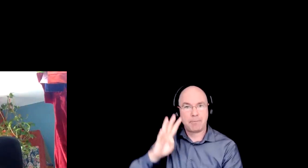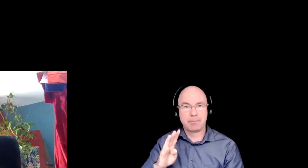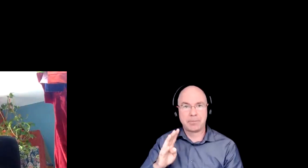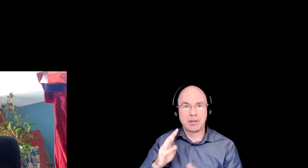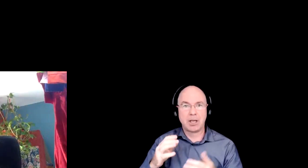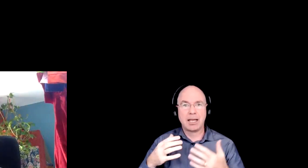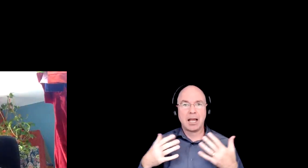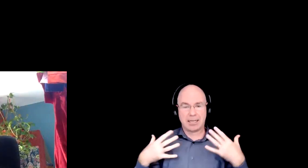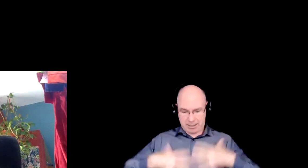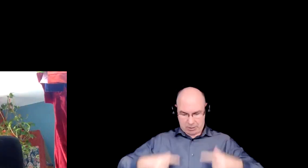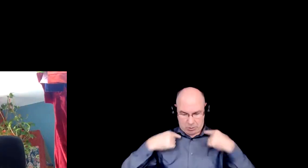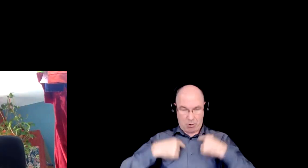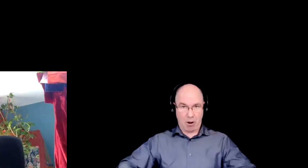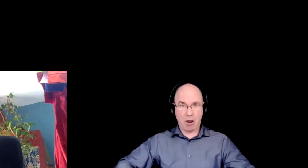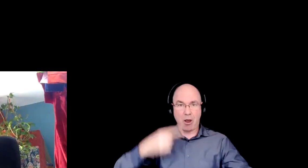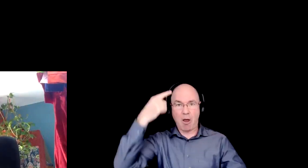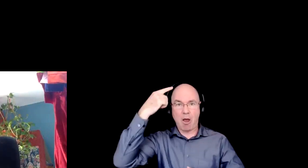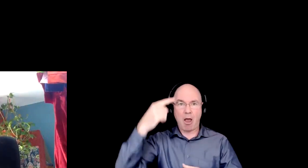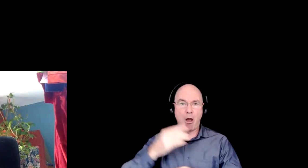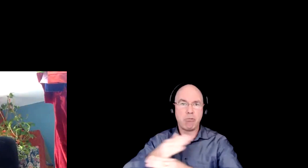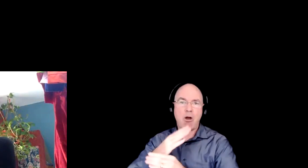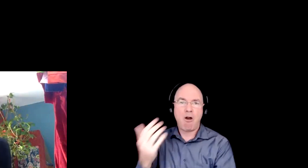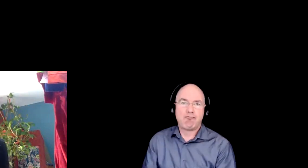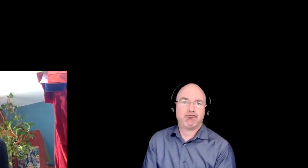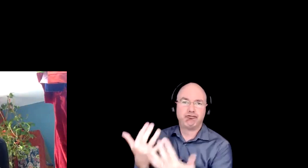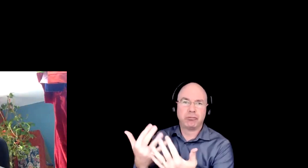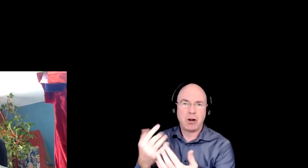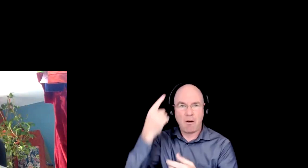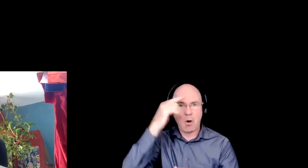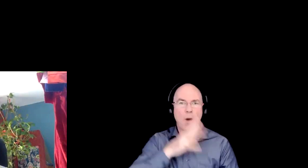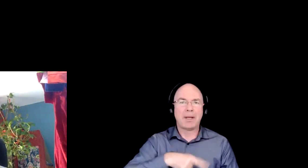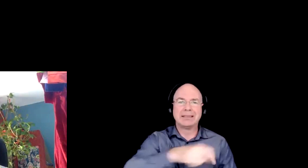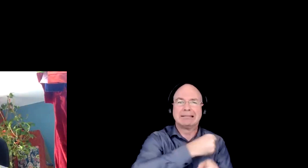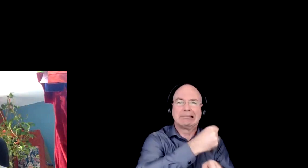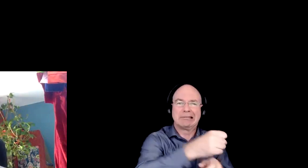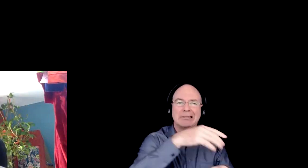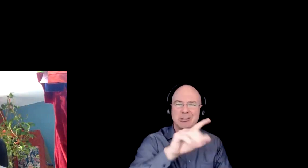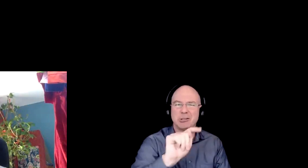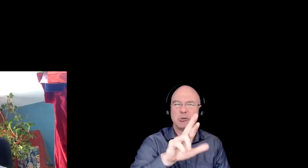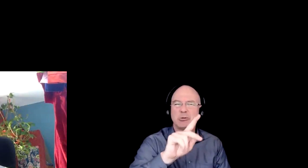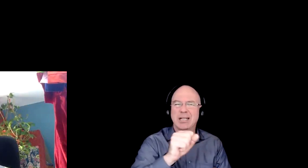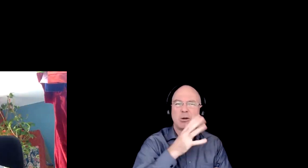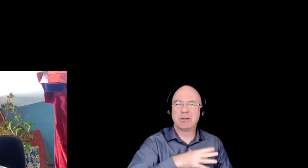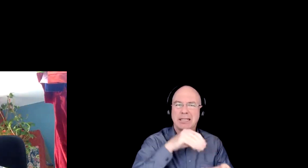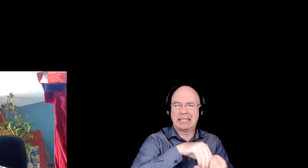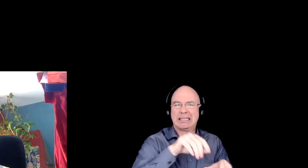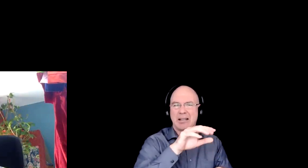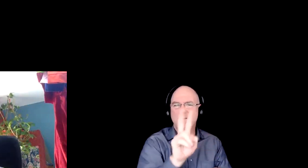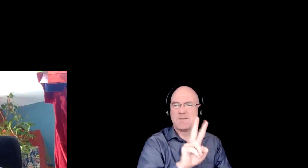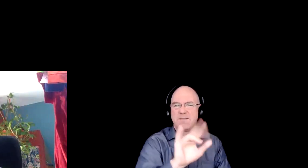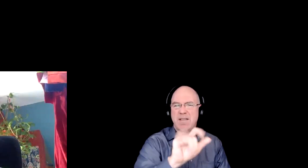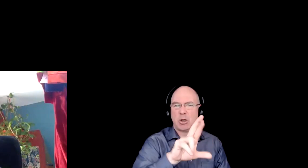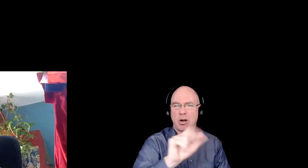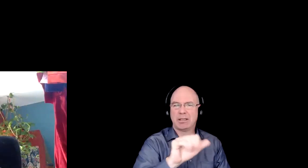flame-resistant safety coveralls for the tradeswomen of C-SPAN in Victoria. And one of C-SPAN's largest customers, if not their largest, is